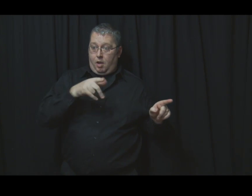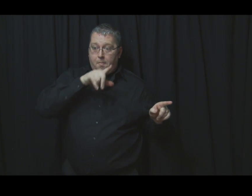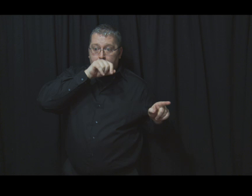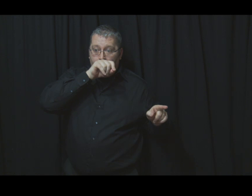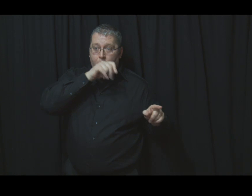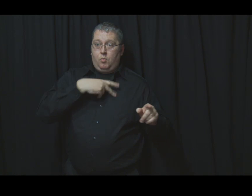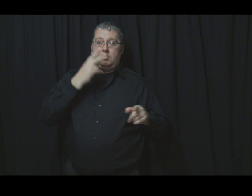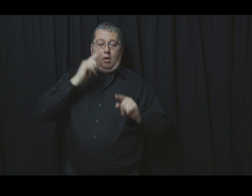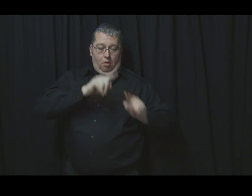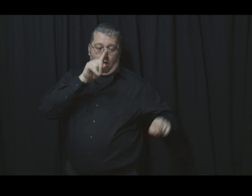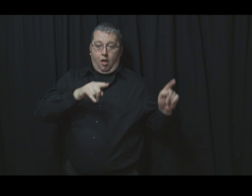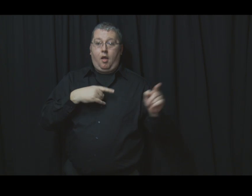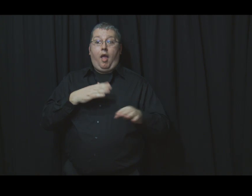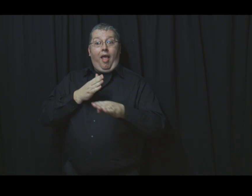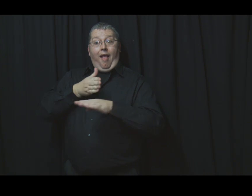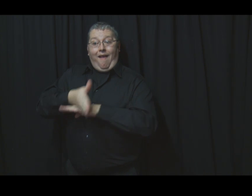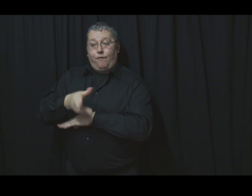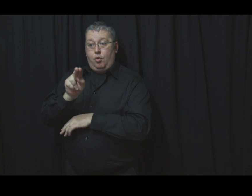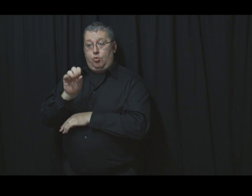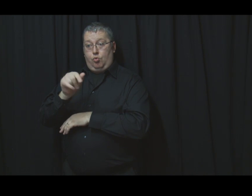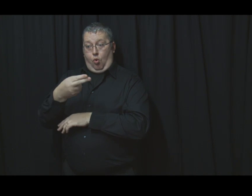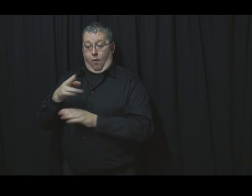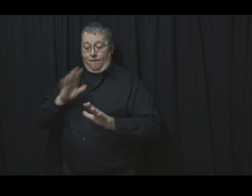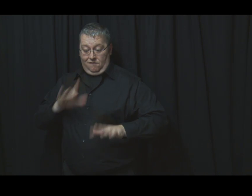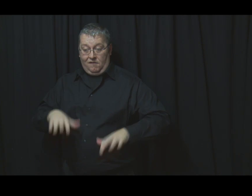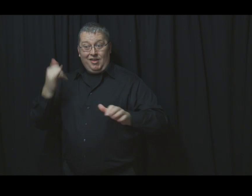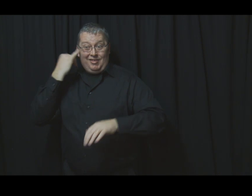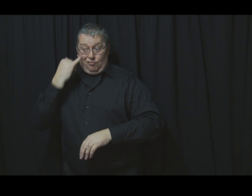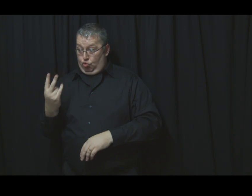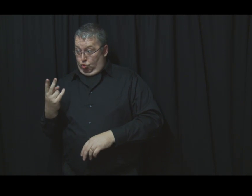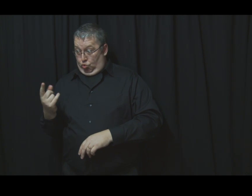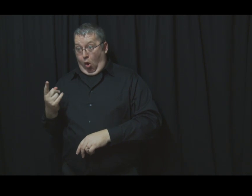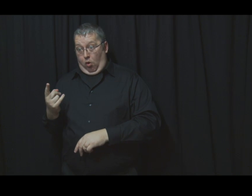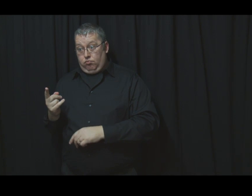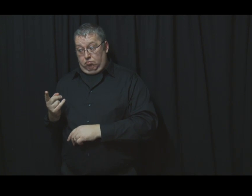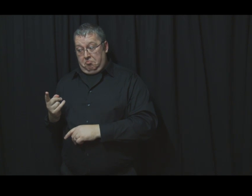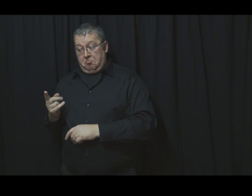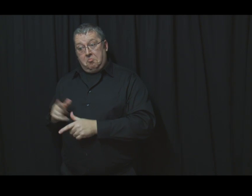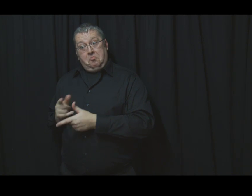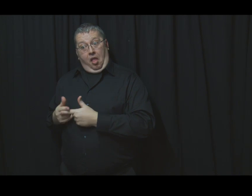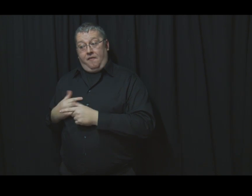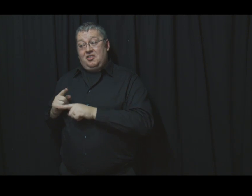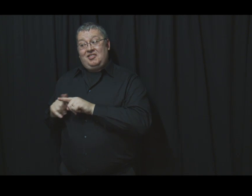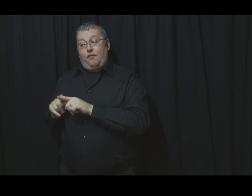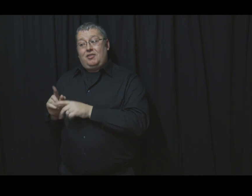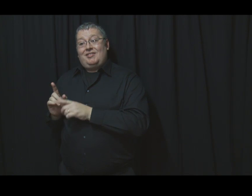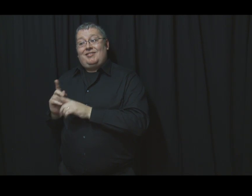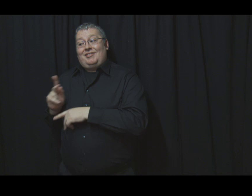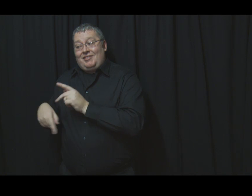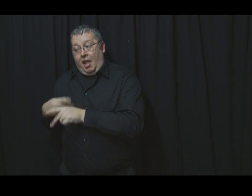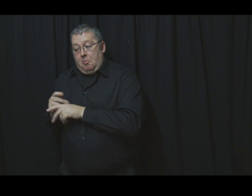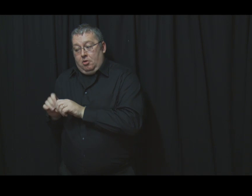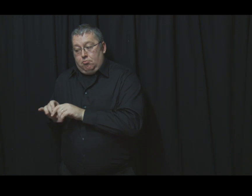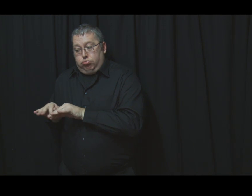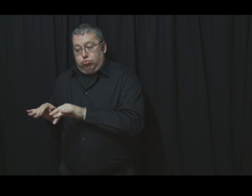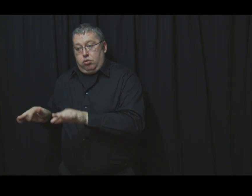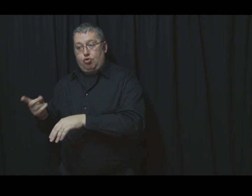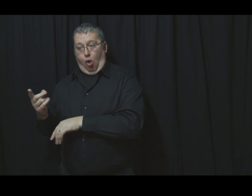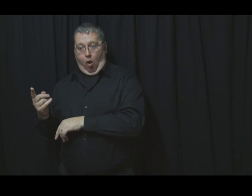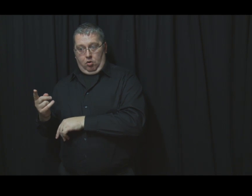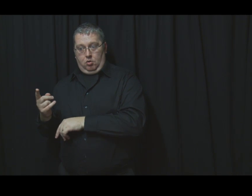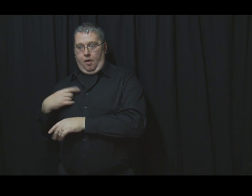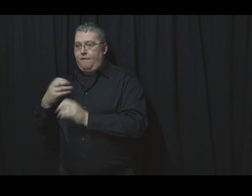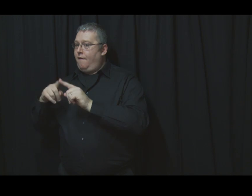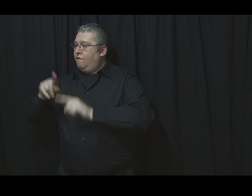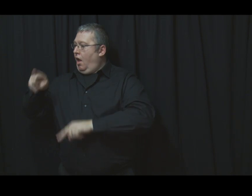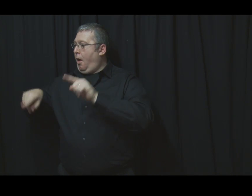particularly after Noah's flood, you'd expect, if there were two dogs, for instance, you could end up with different species of dogs because there's an incredible amount of